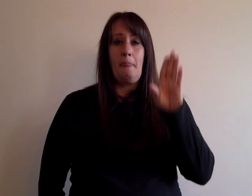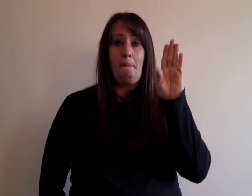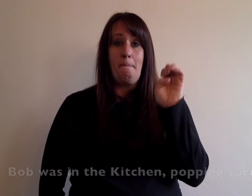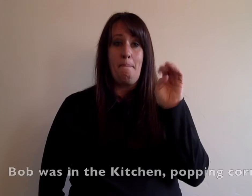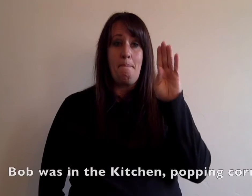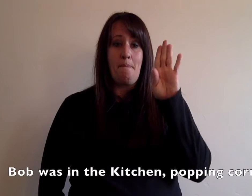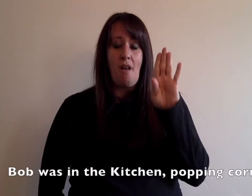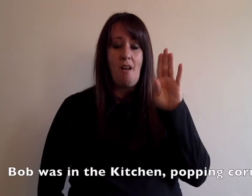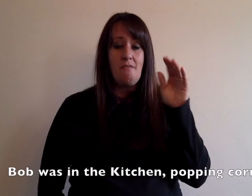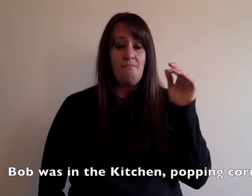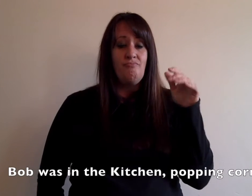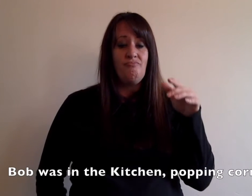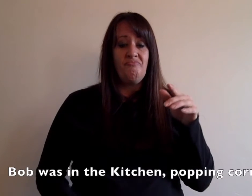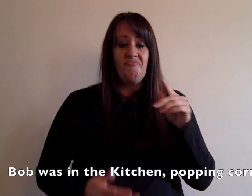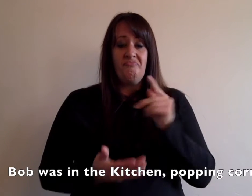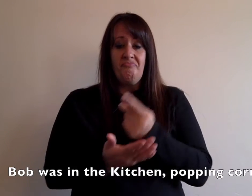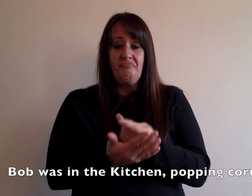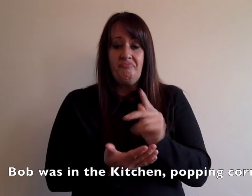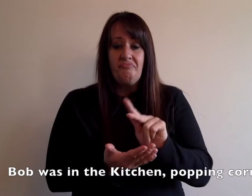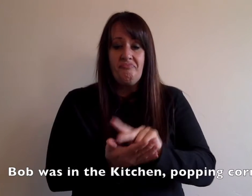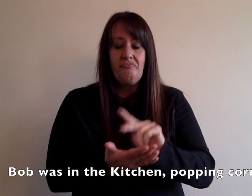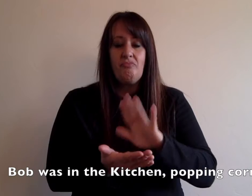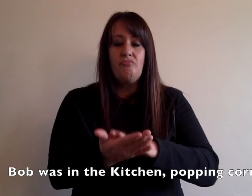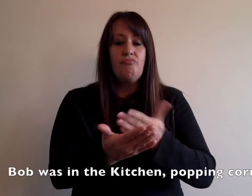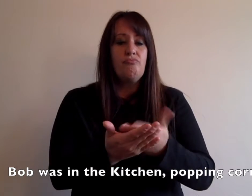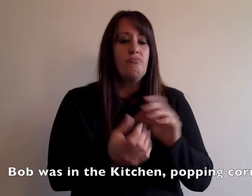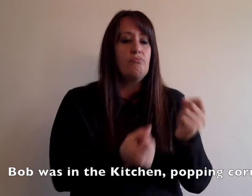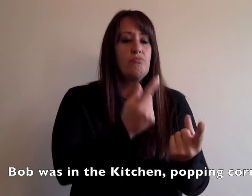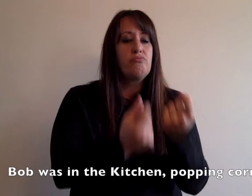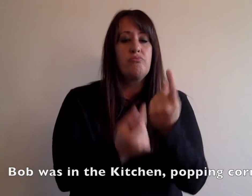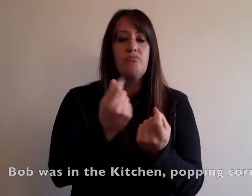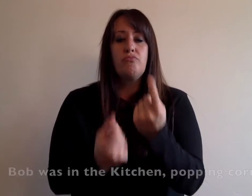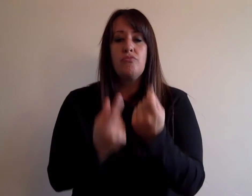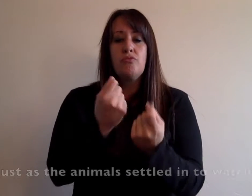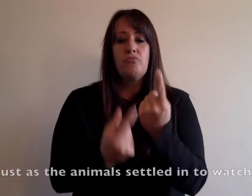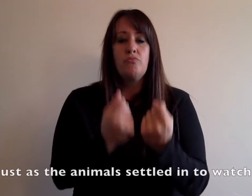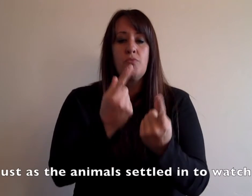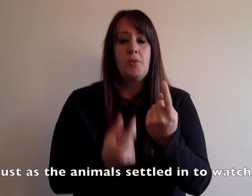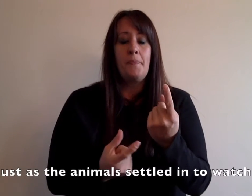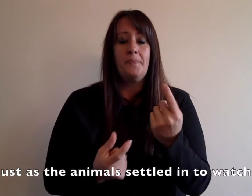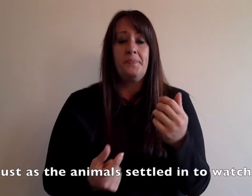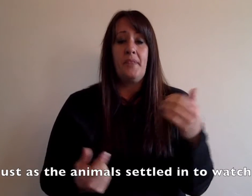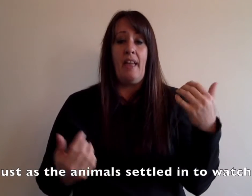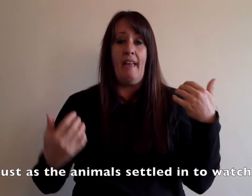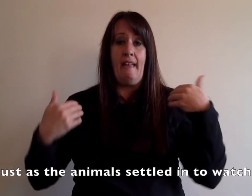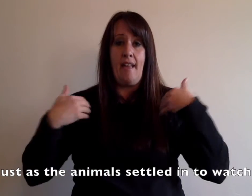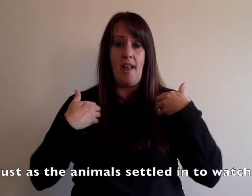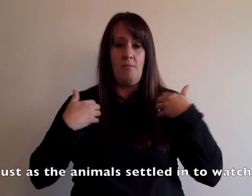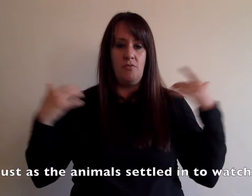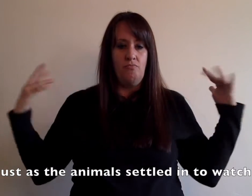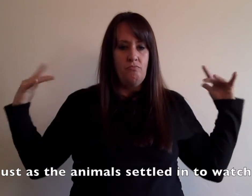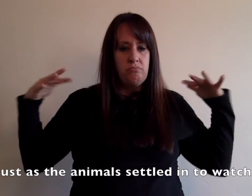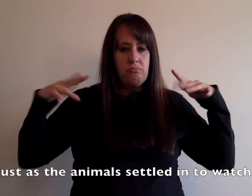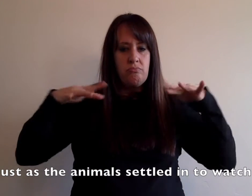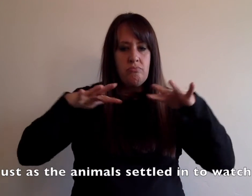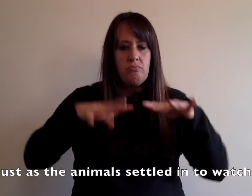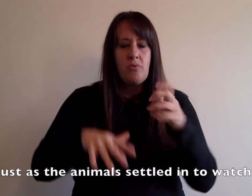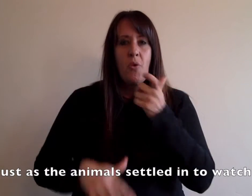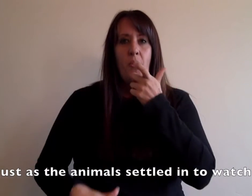Bob was in the kitchen, popping corn. Just as the animals settled in to watch the